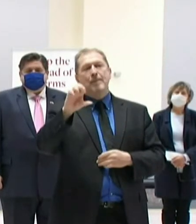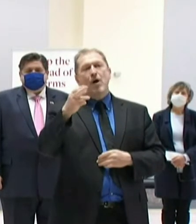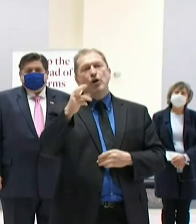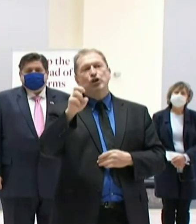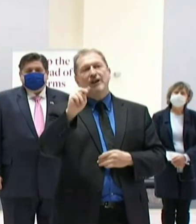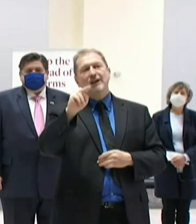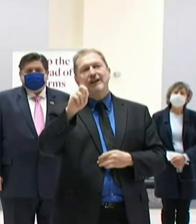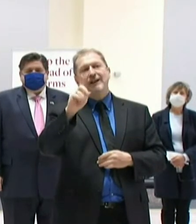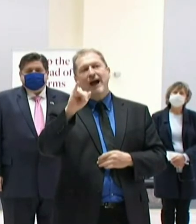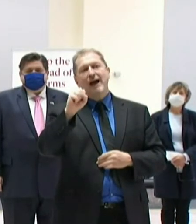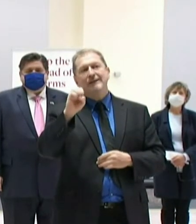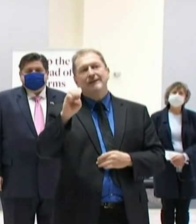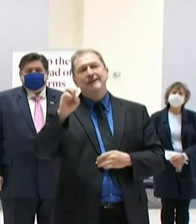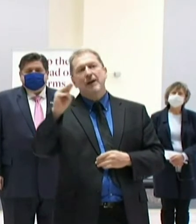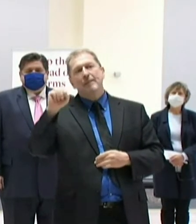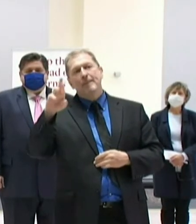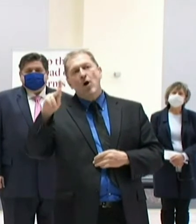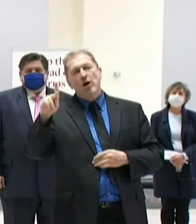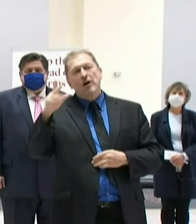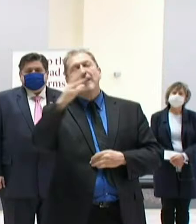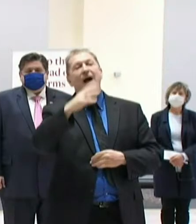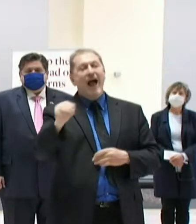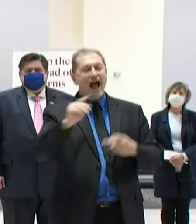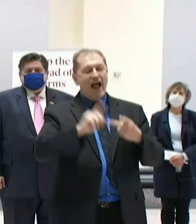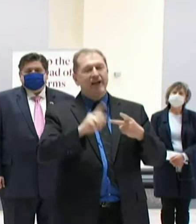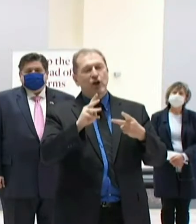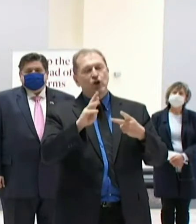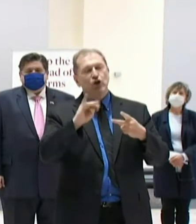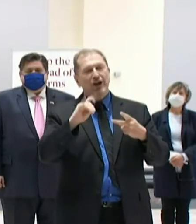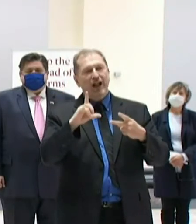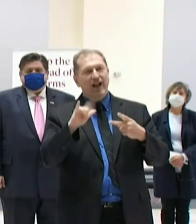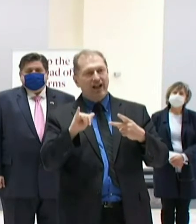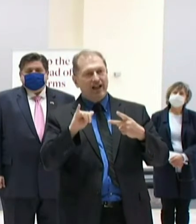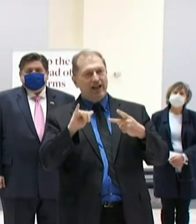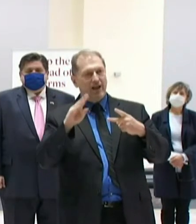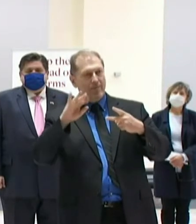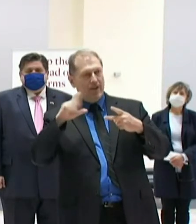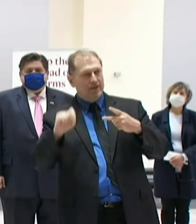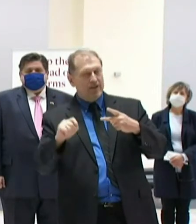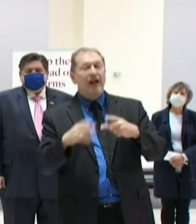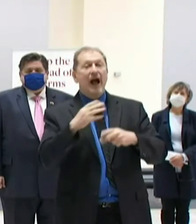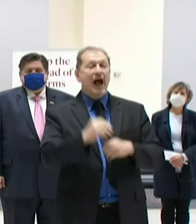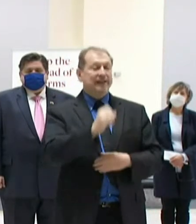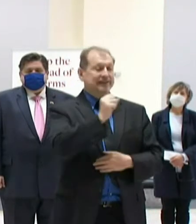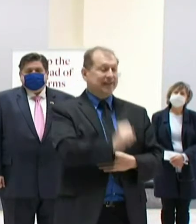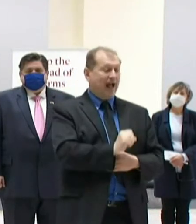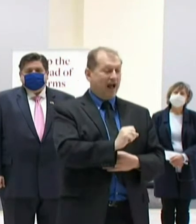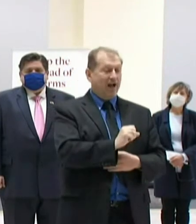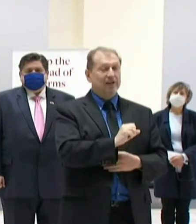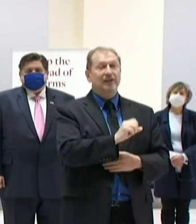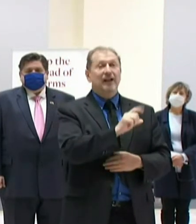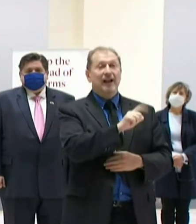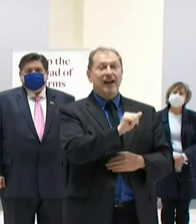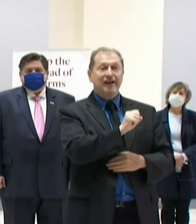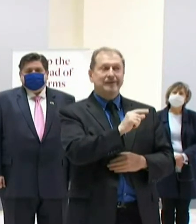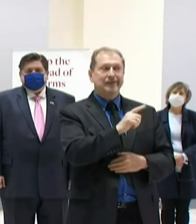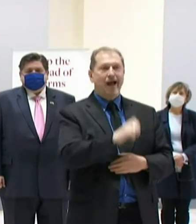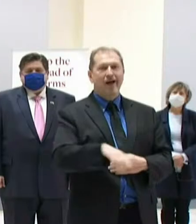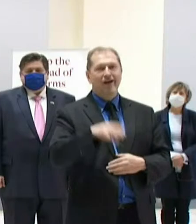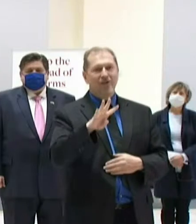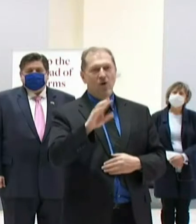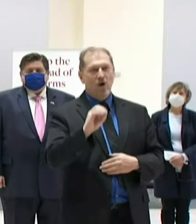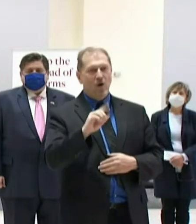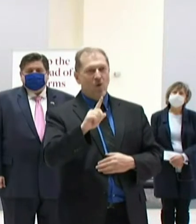Wacker and the Wrigley Building, with other sites at 115 South LaSalle Street, 540 West Madison,